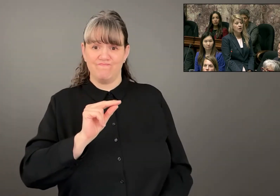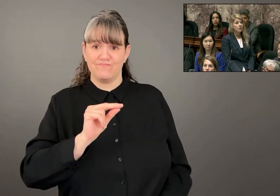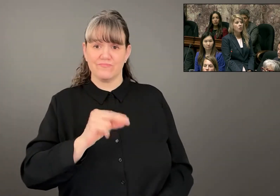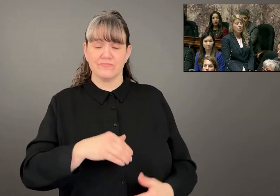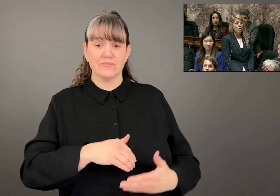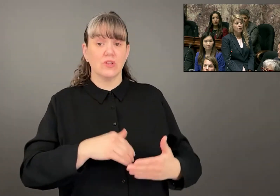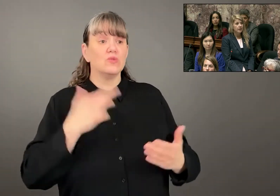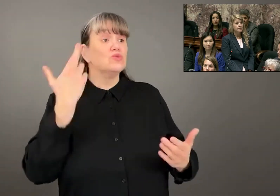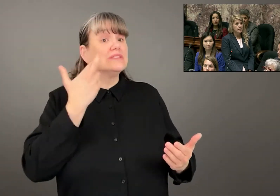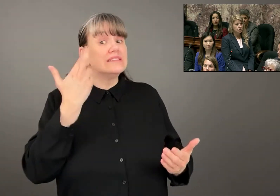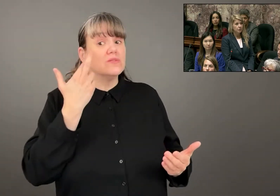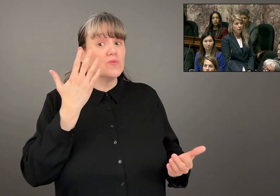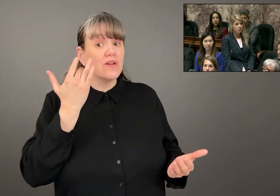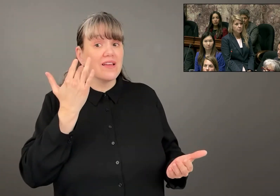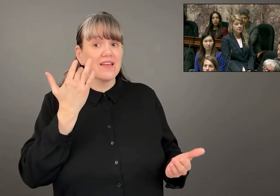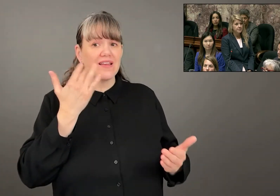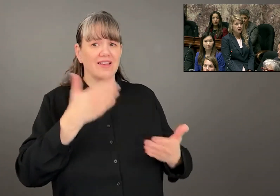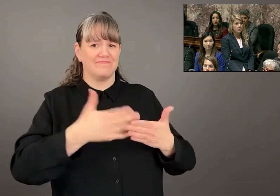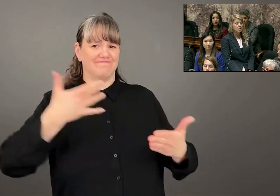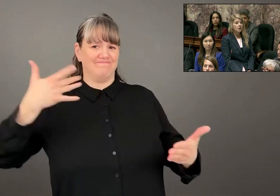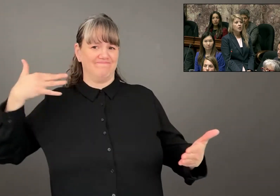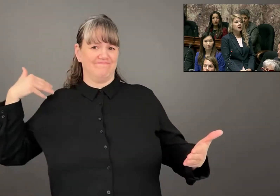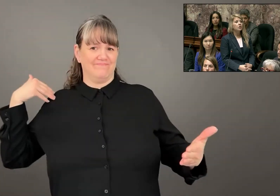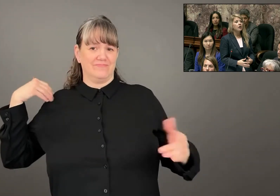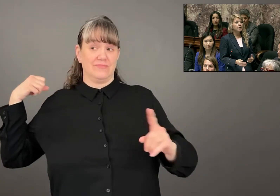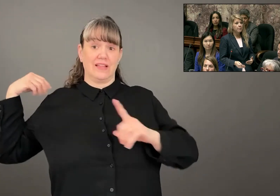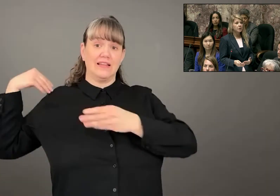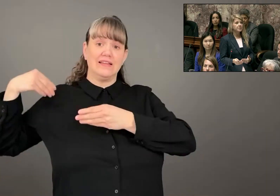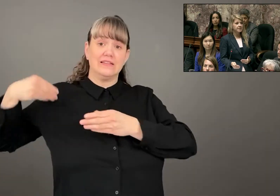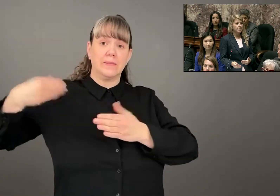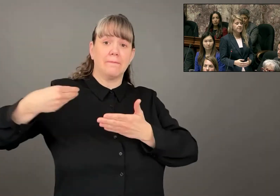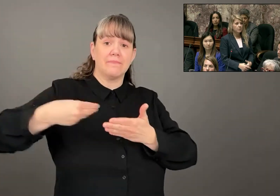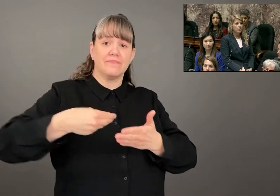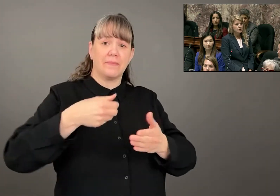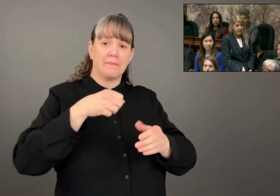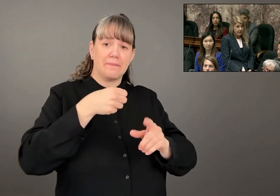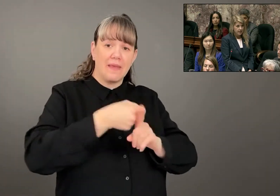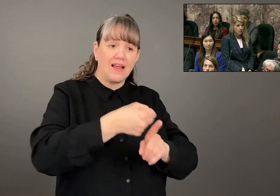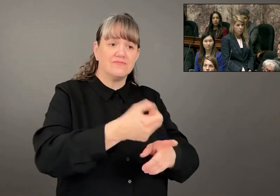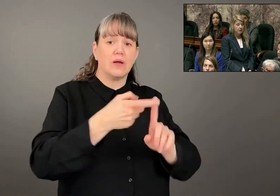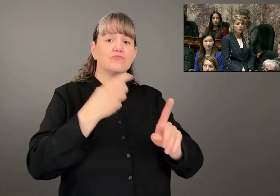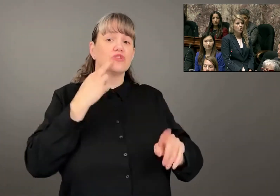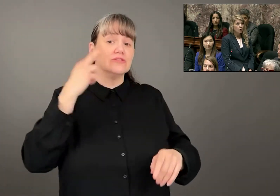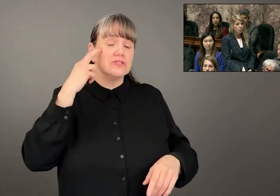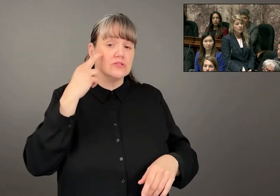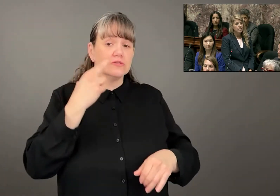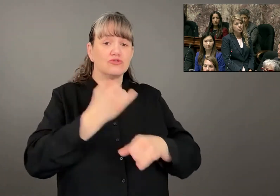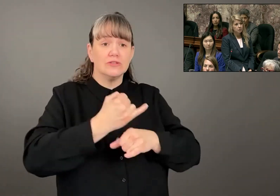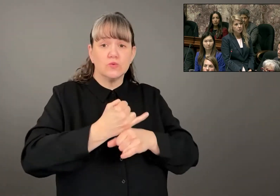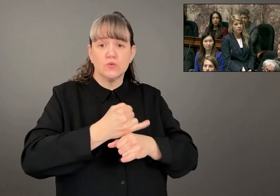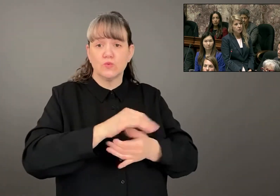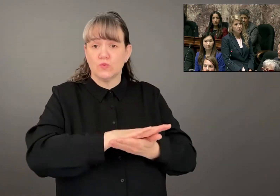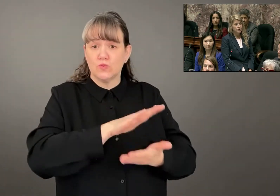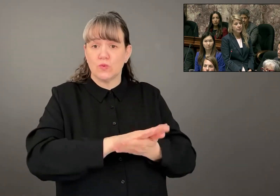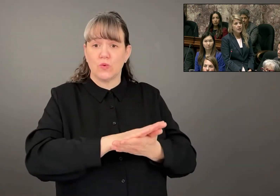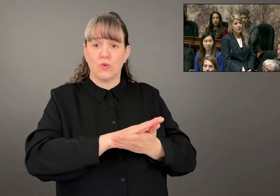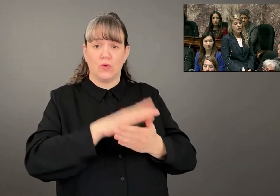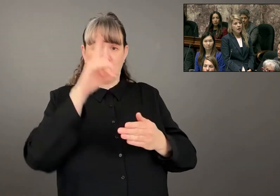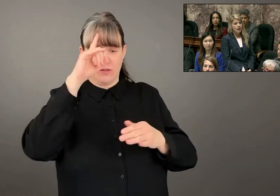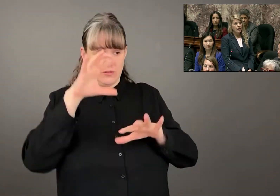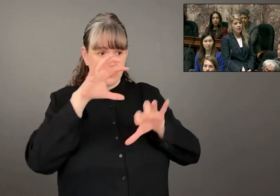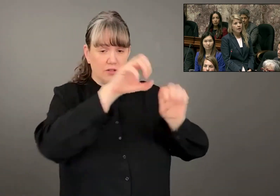and colonization, Honourable Speaker. There are a number of steps that we are taking. We know that children and